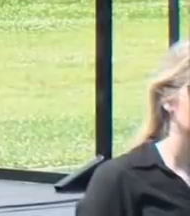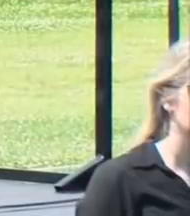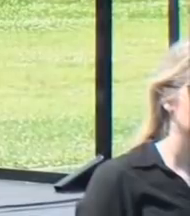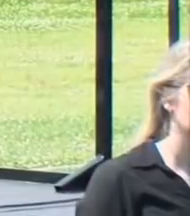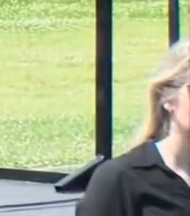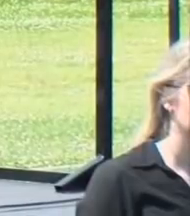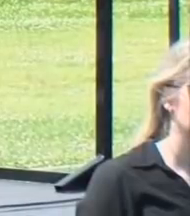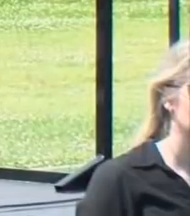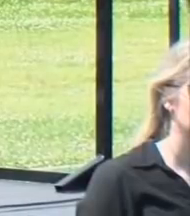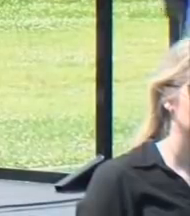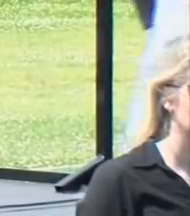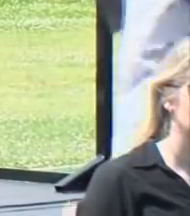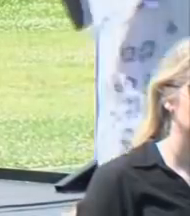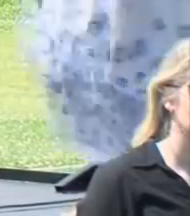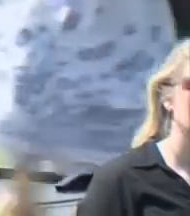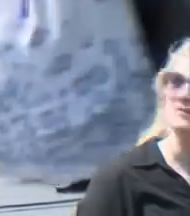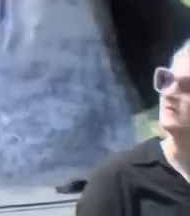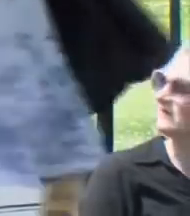Isabella Cook,